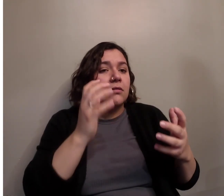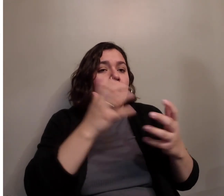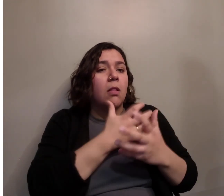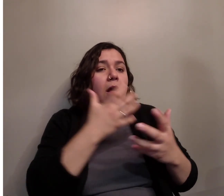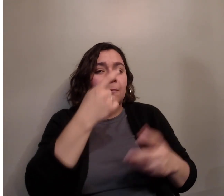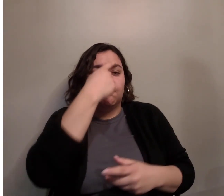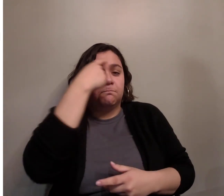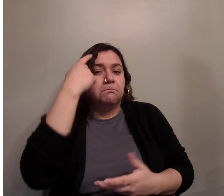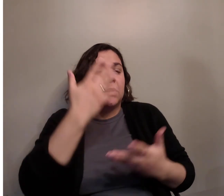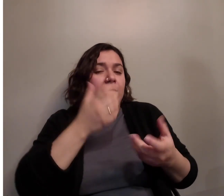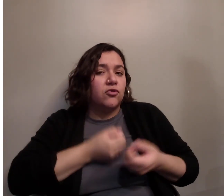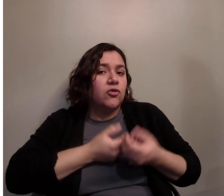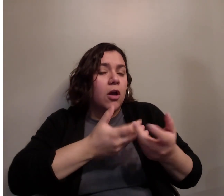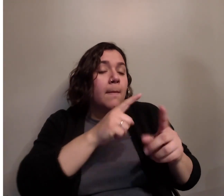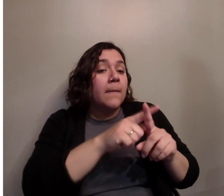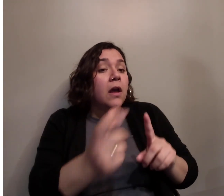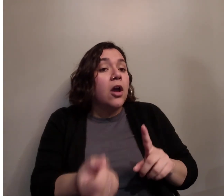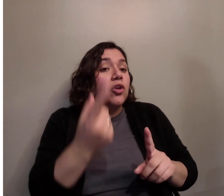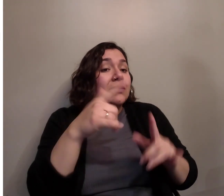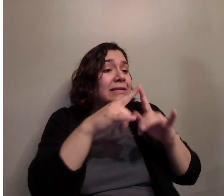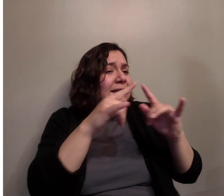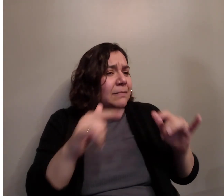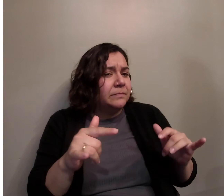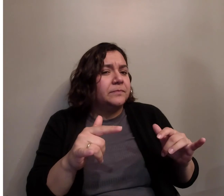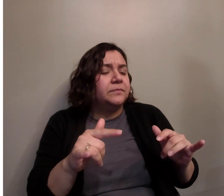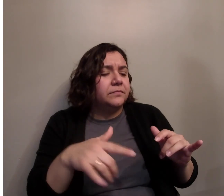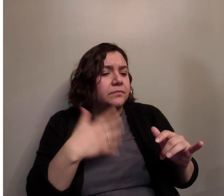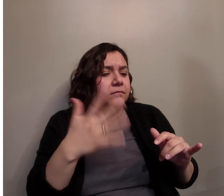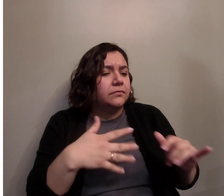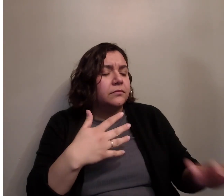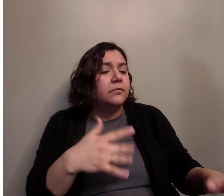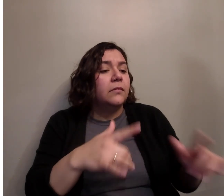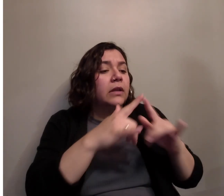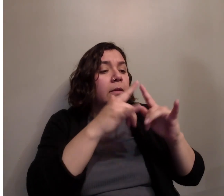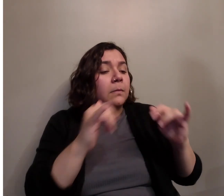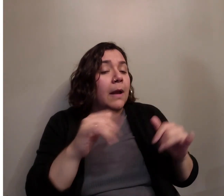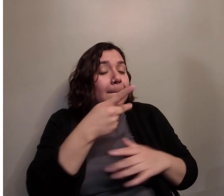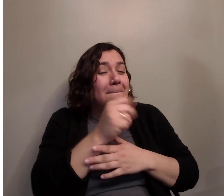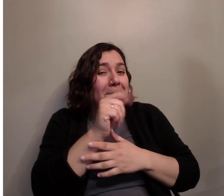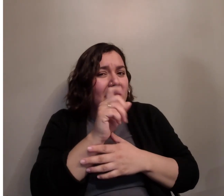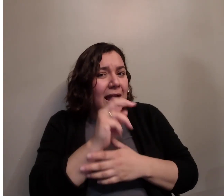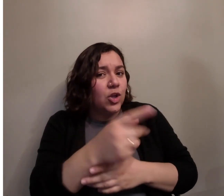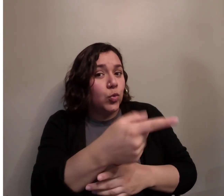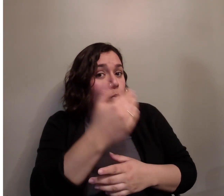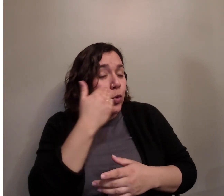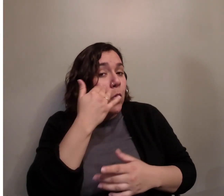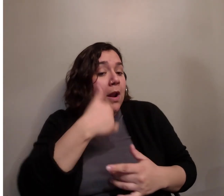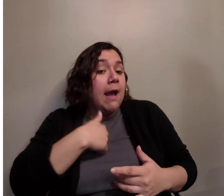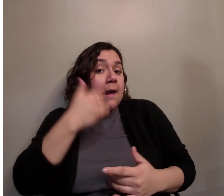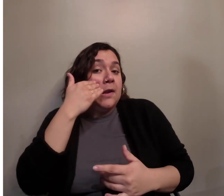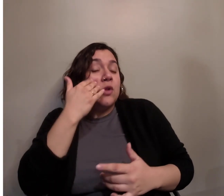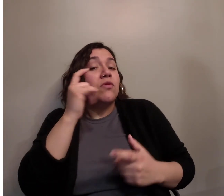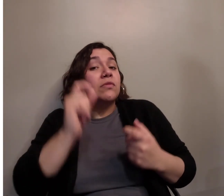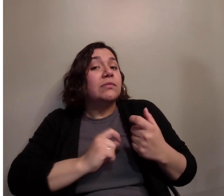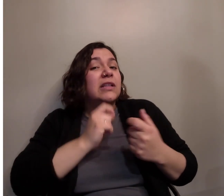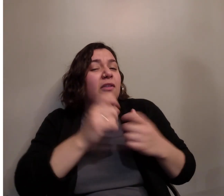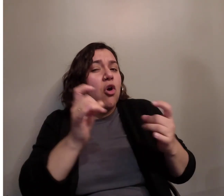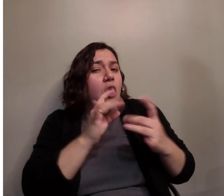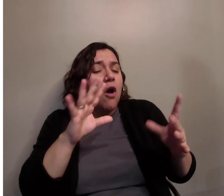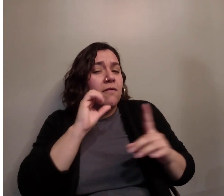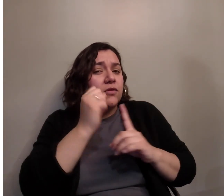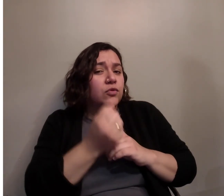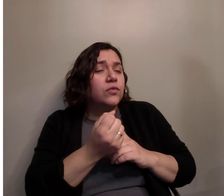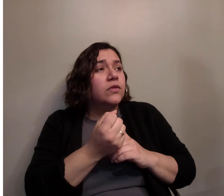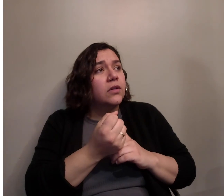have lost and the trauma it might cause. But at the same time, Patton, and I know